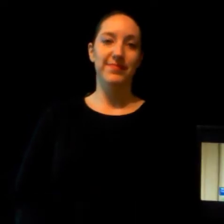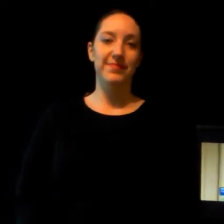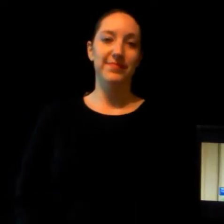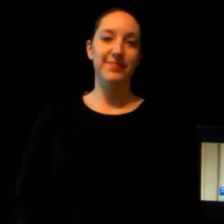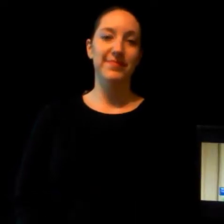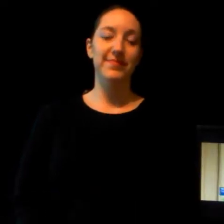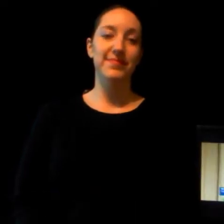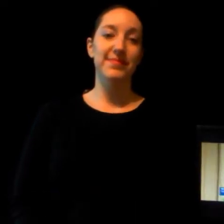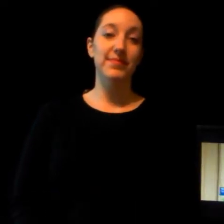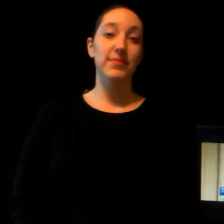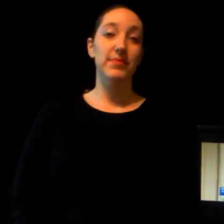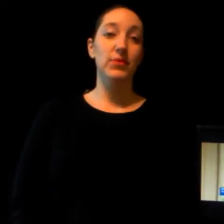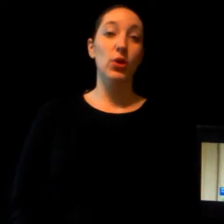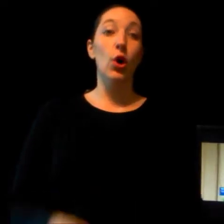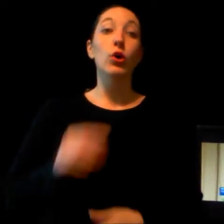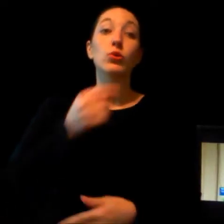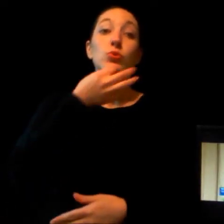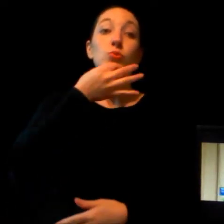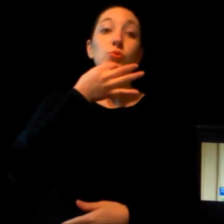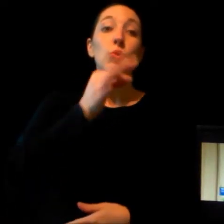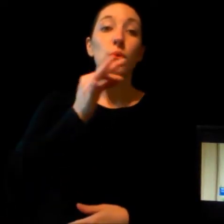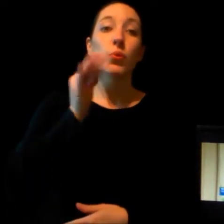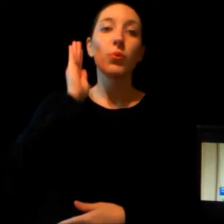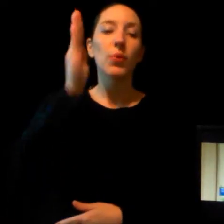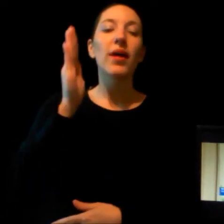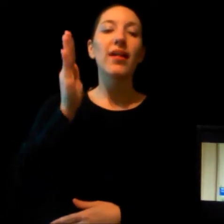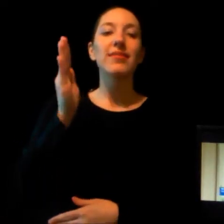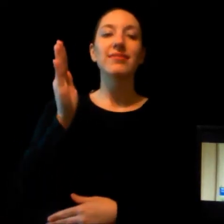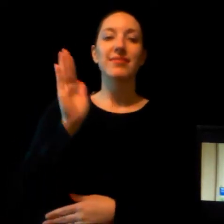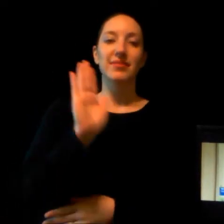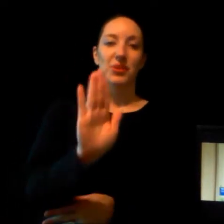Coming to a theater near you.